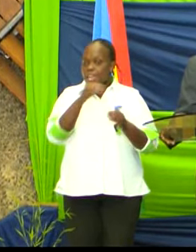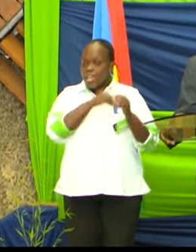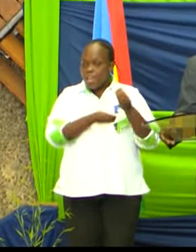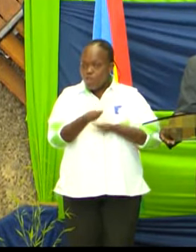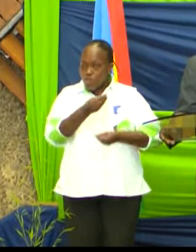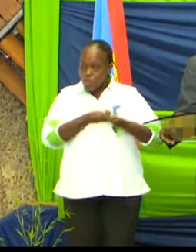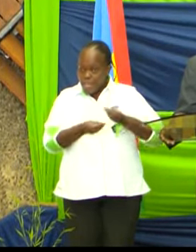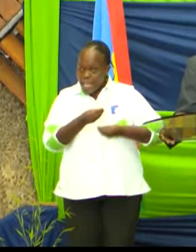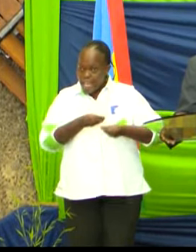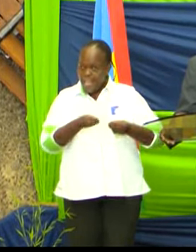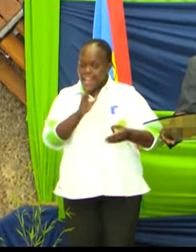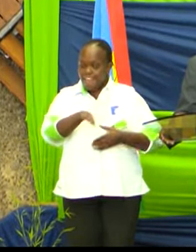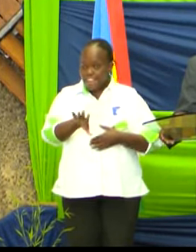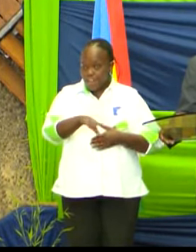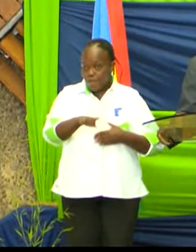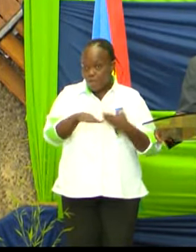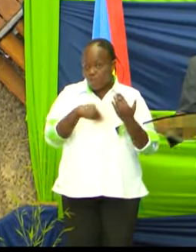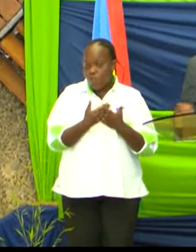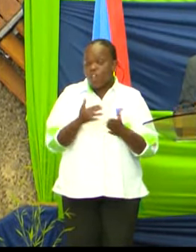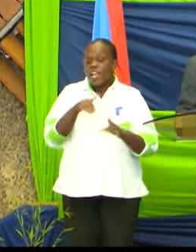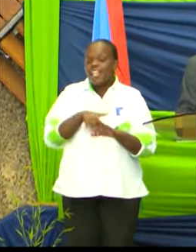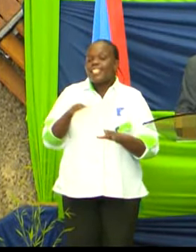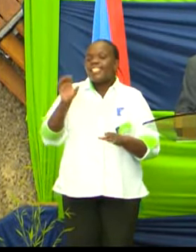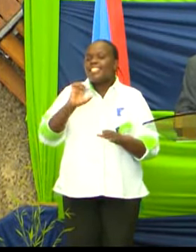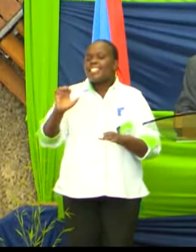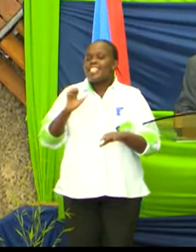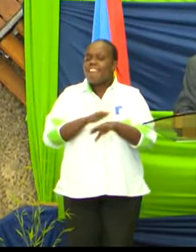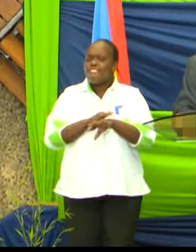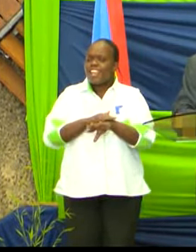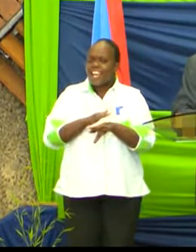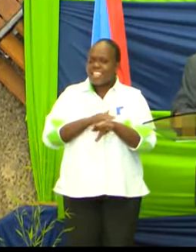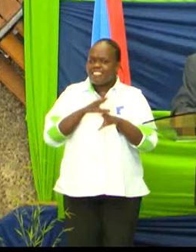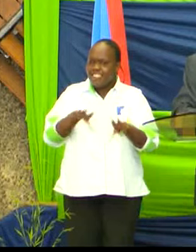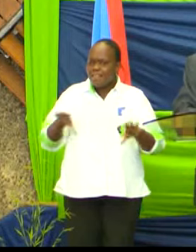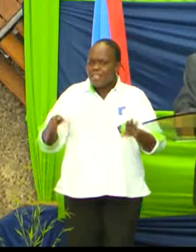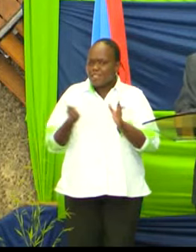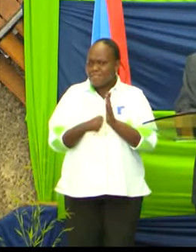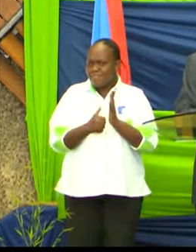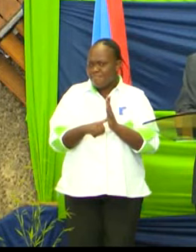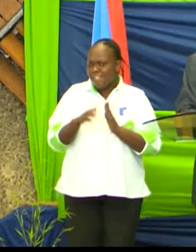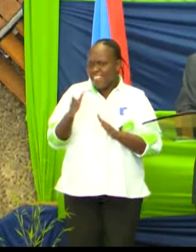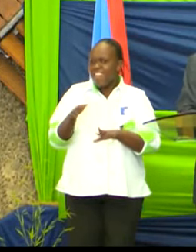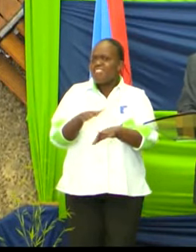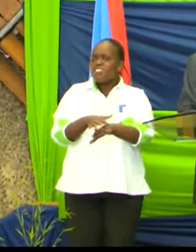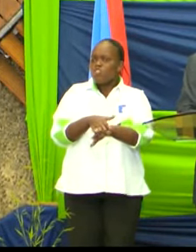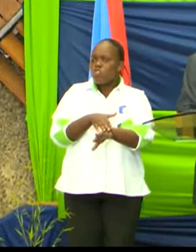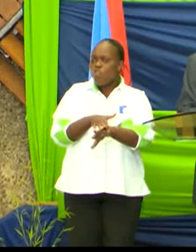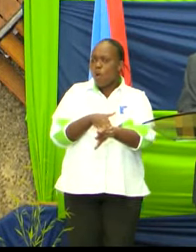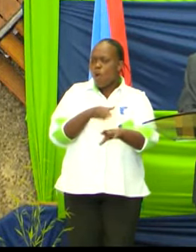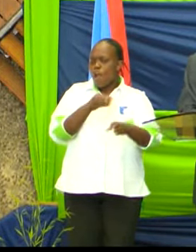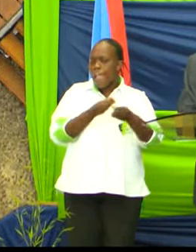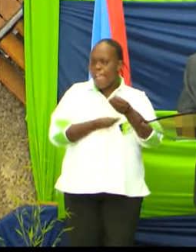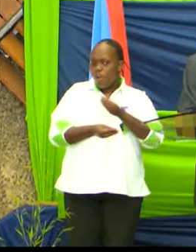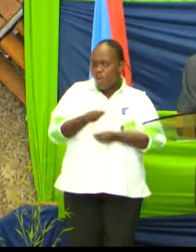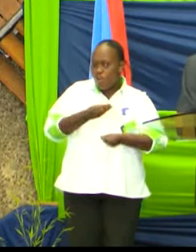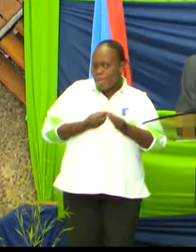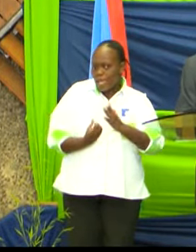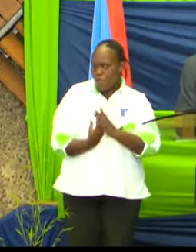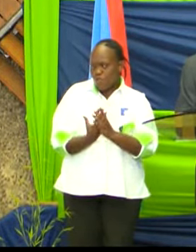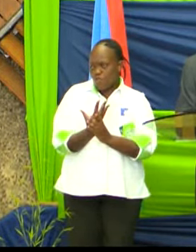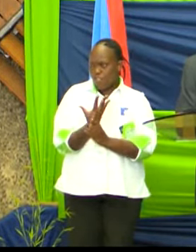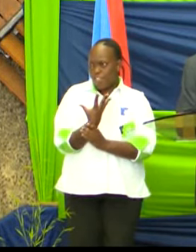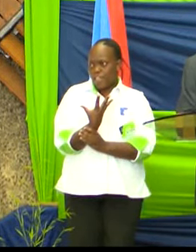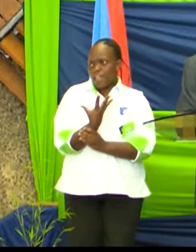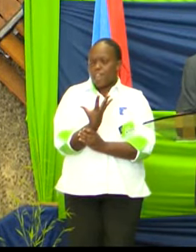environment. We all in East Africa suffered from slow economic growth.